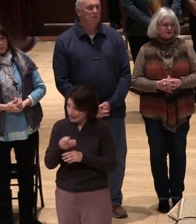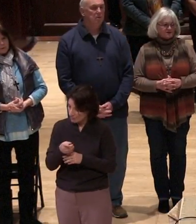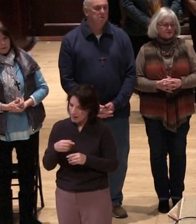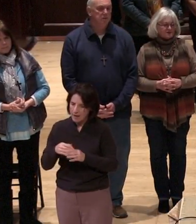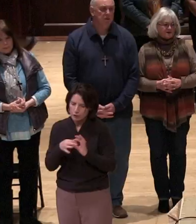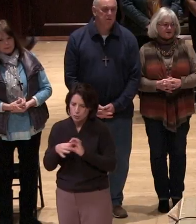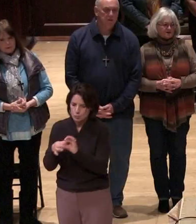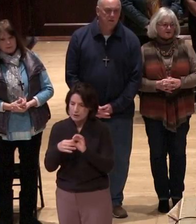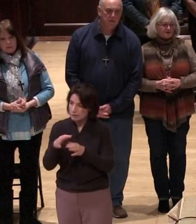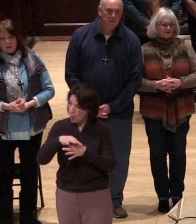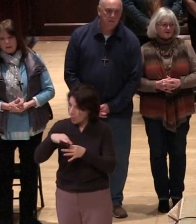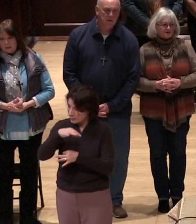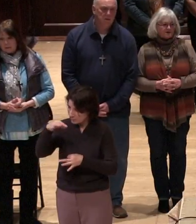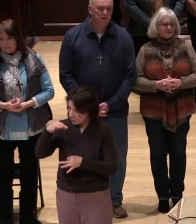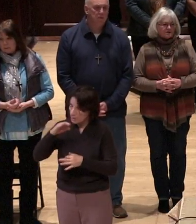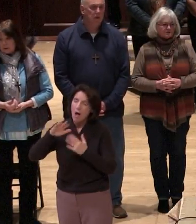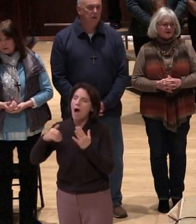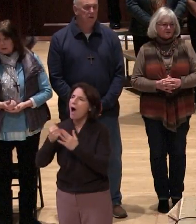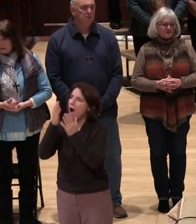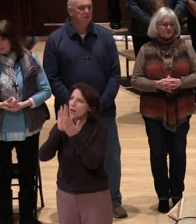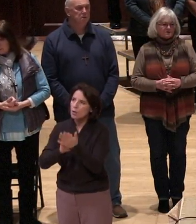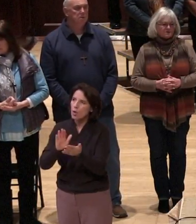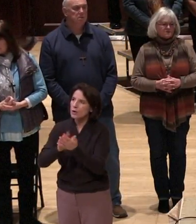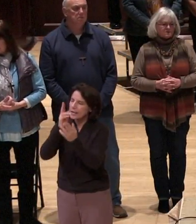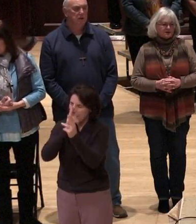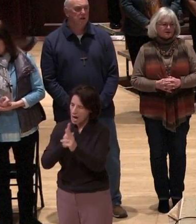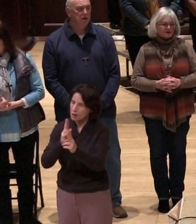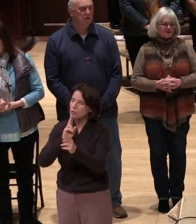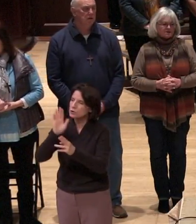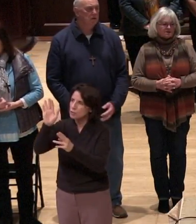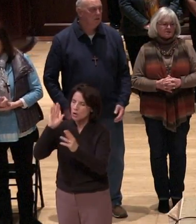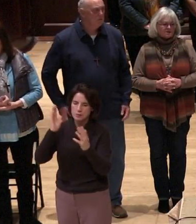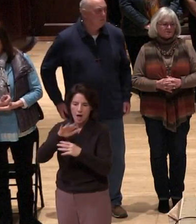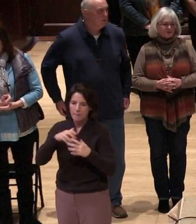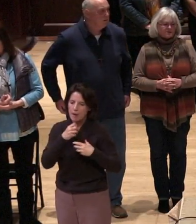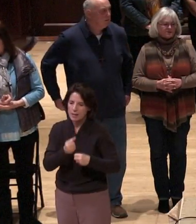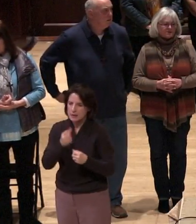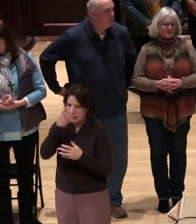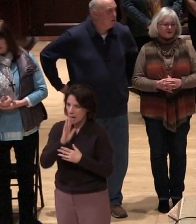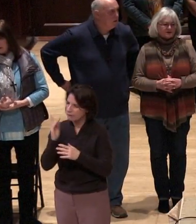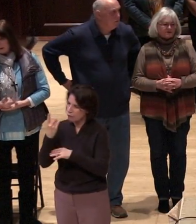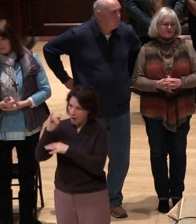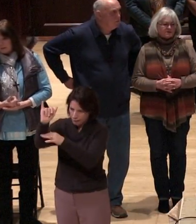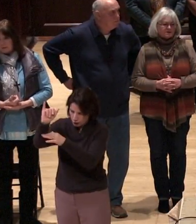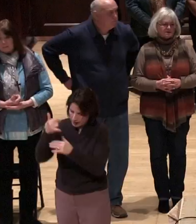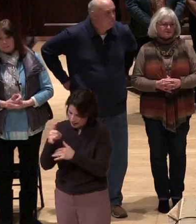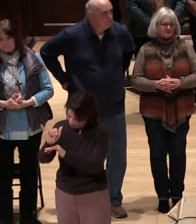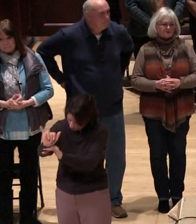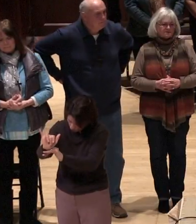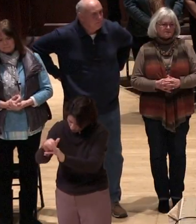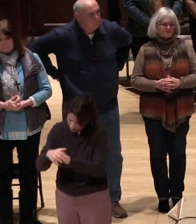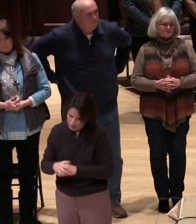of the Holy Spirit, all the glory and honor is yours, Almighty God, forever and ever.